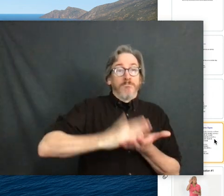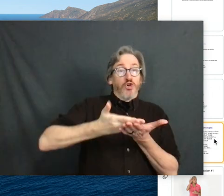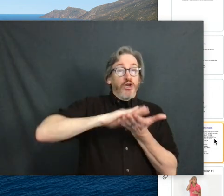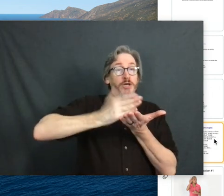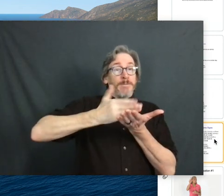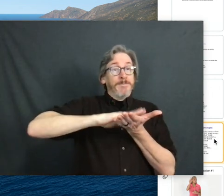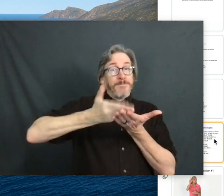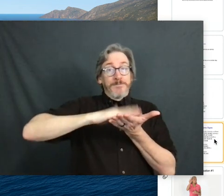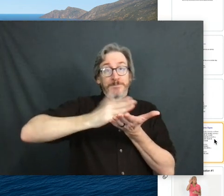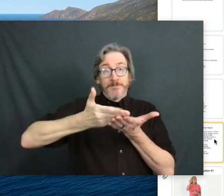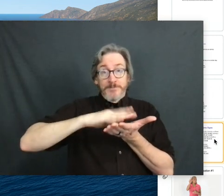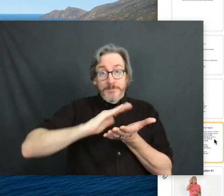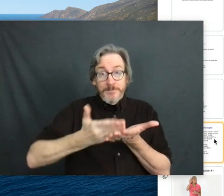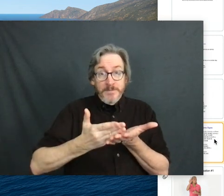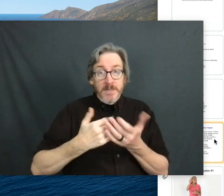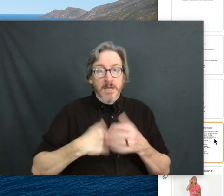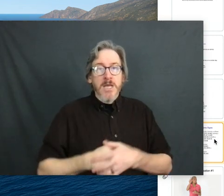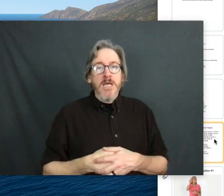Cook.